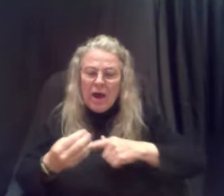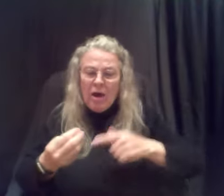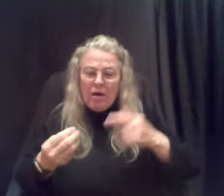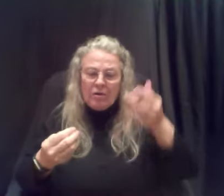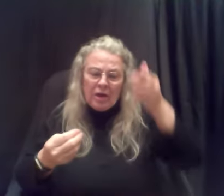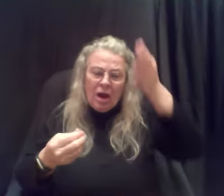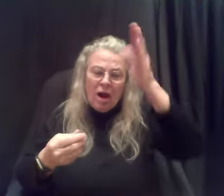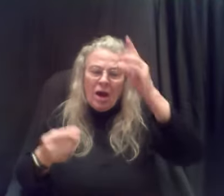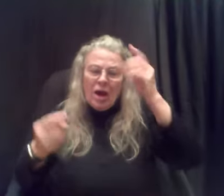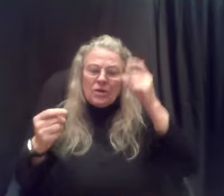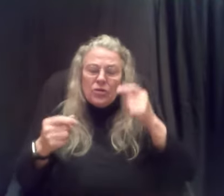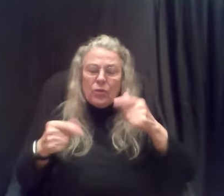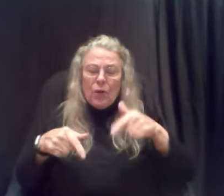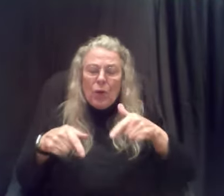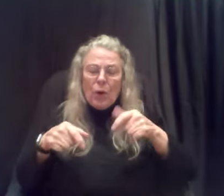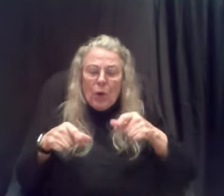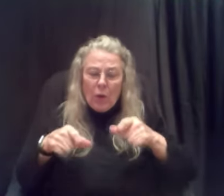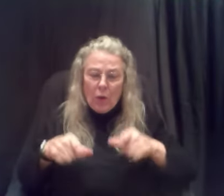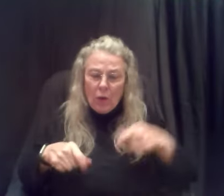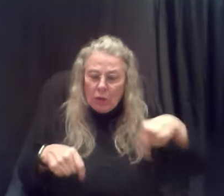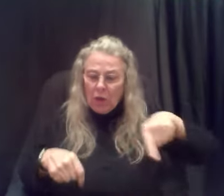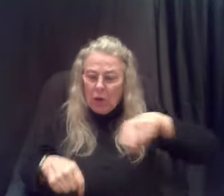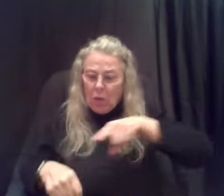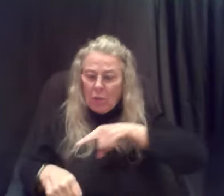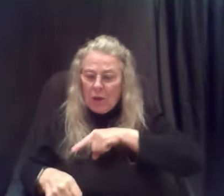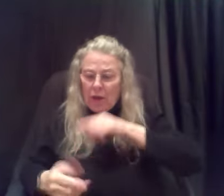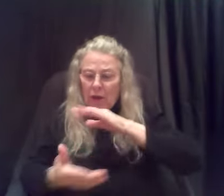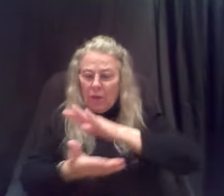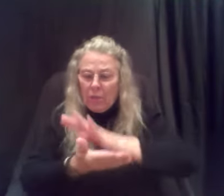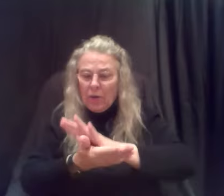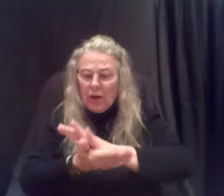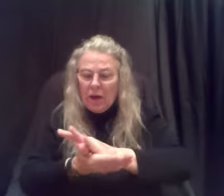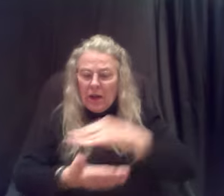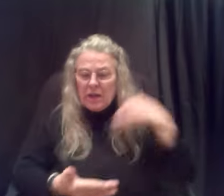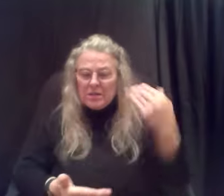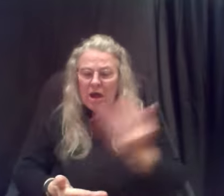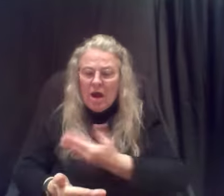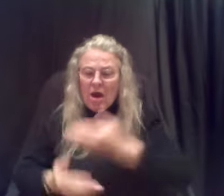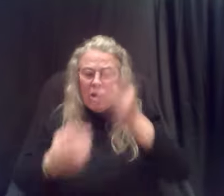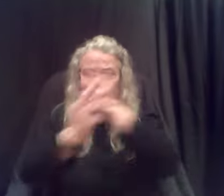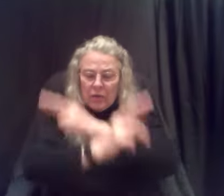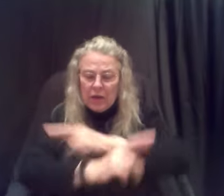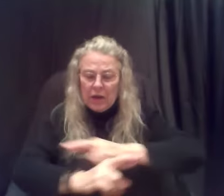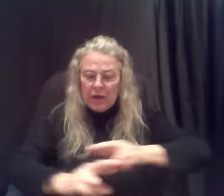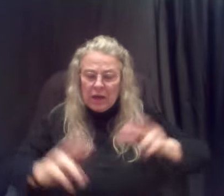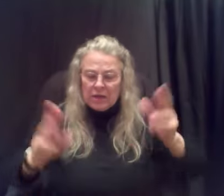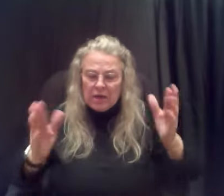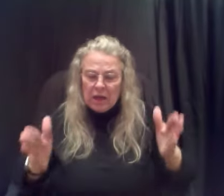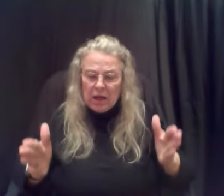around God's throne, we'll praise our